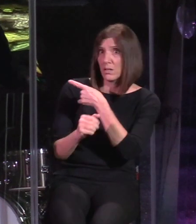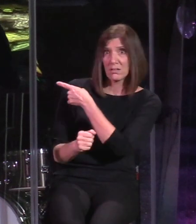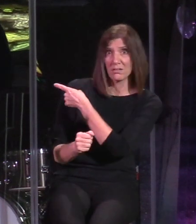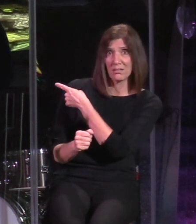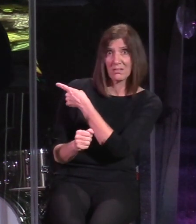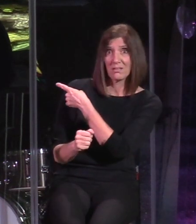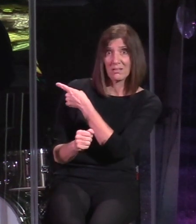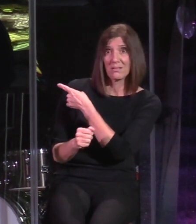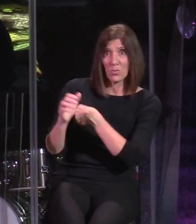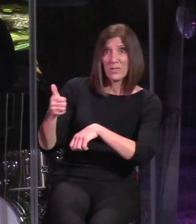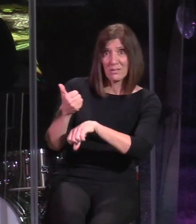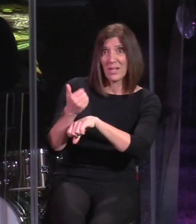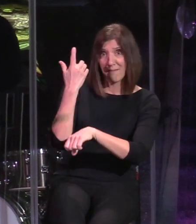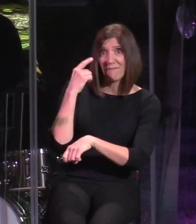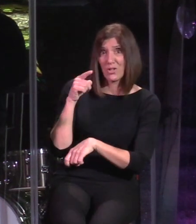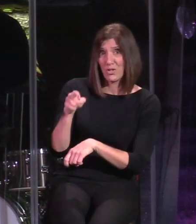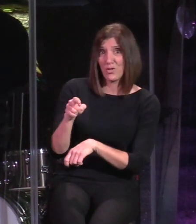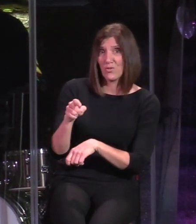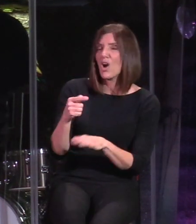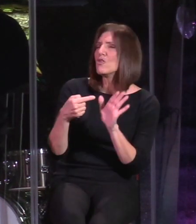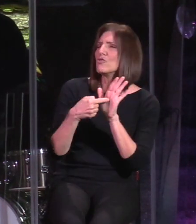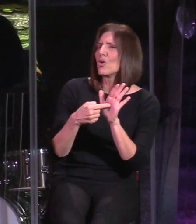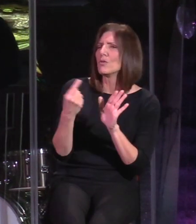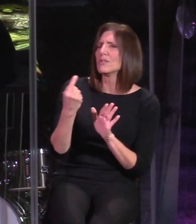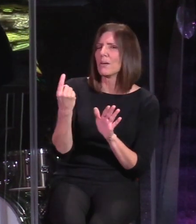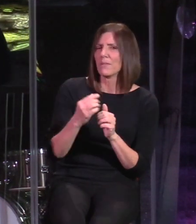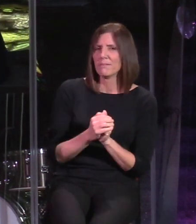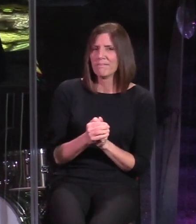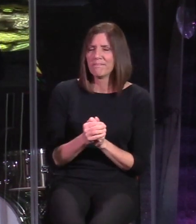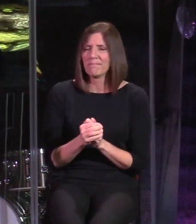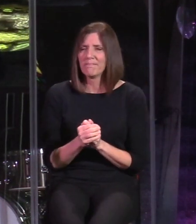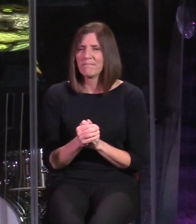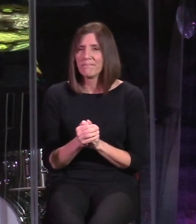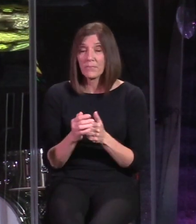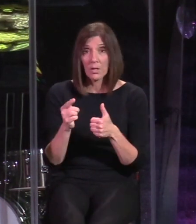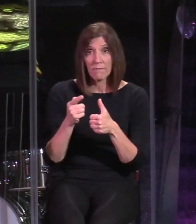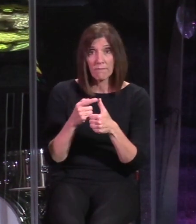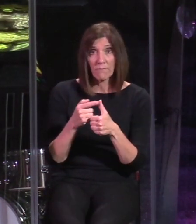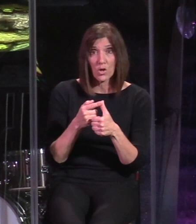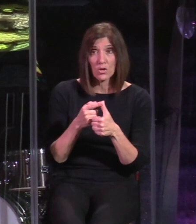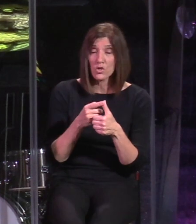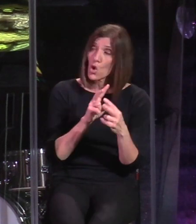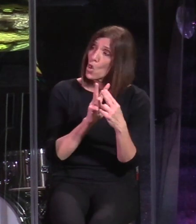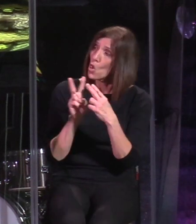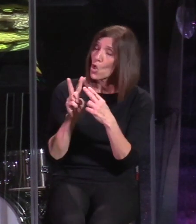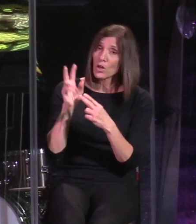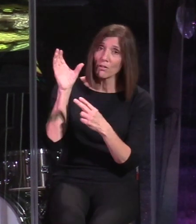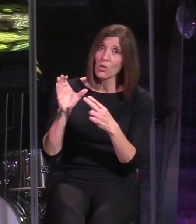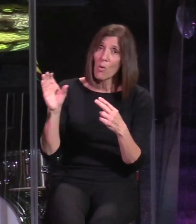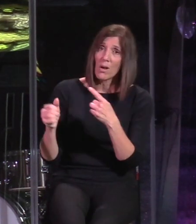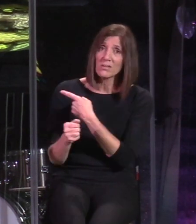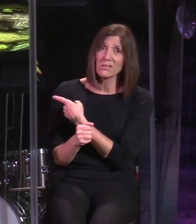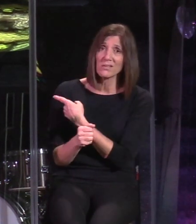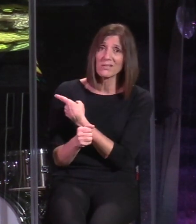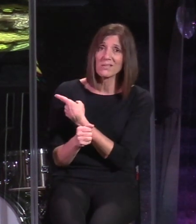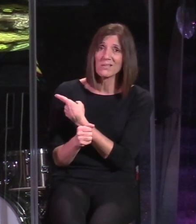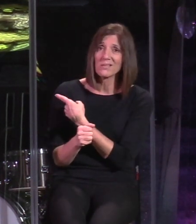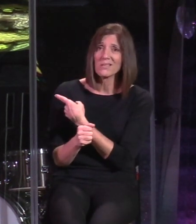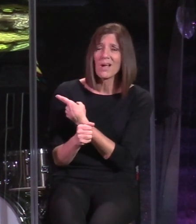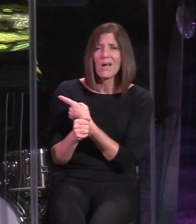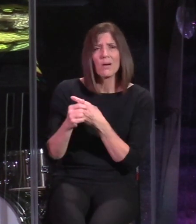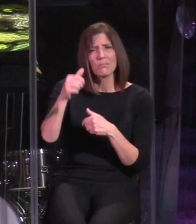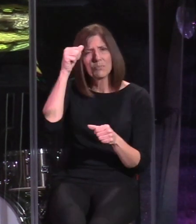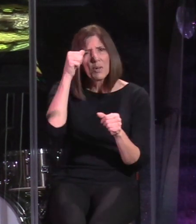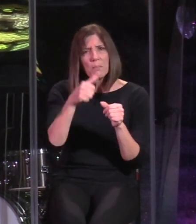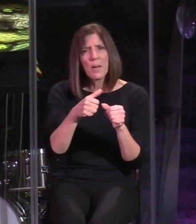there intentionally. It's there for a few reasons. First, as you look at it over my shoulder, it ought to be a